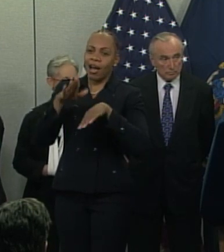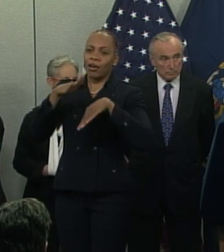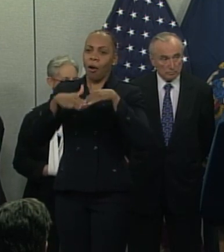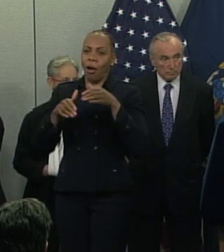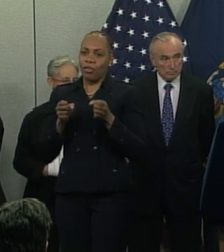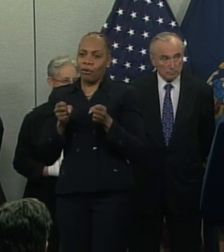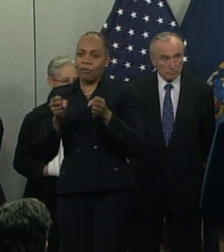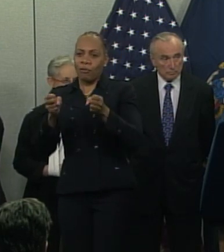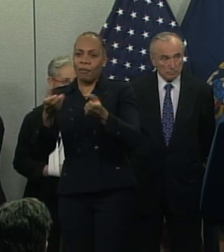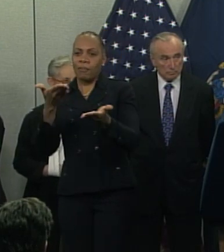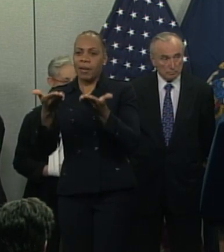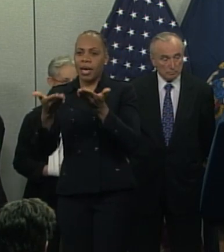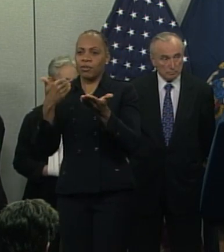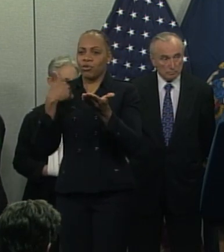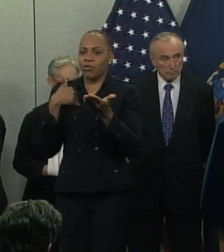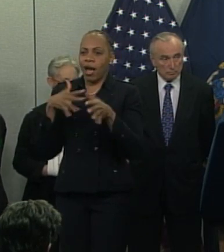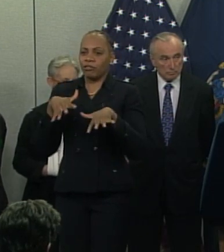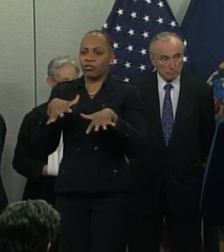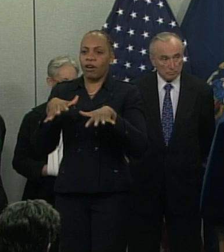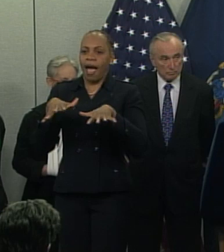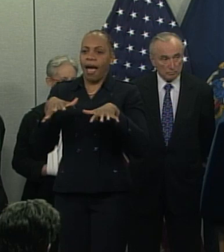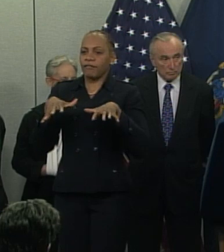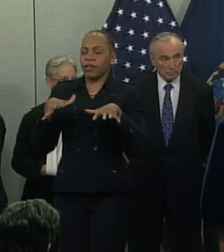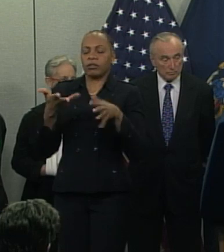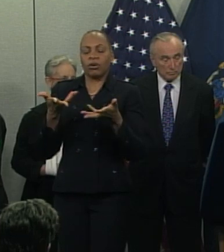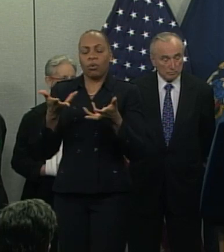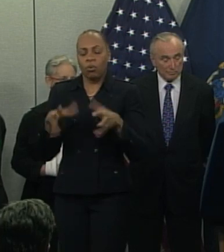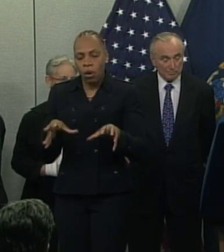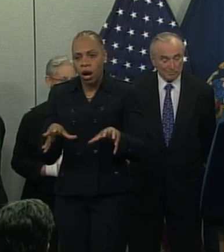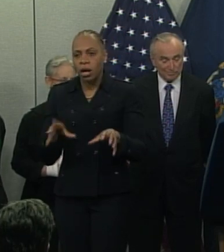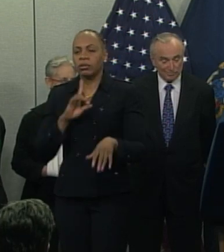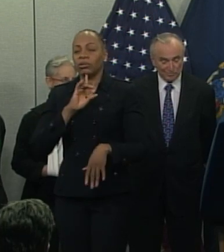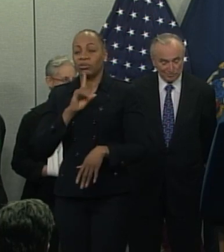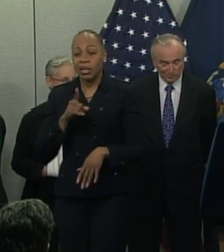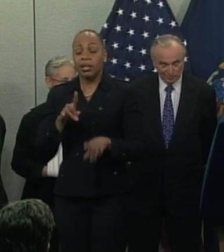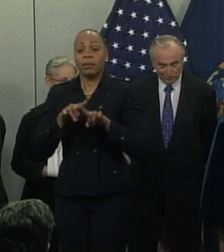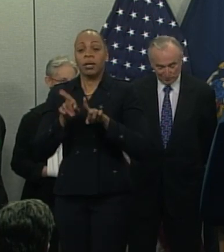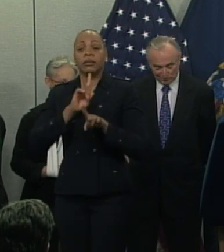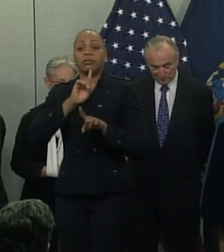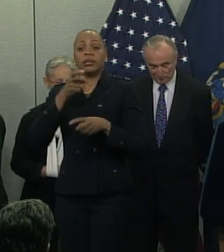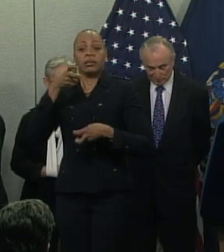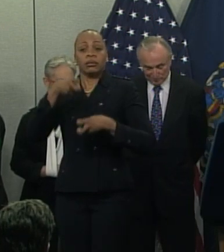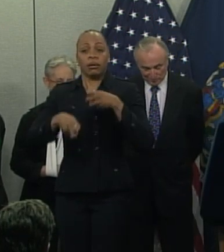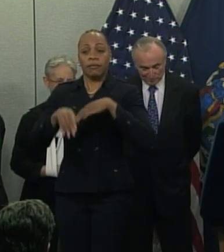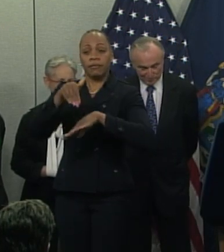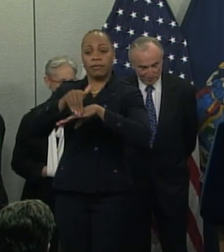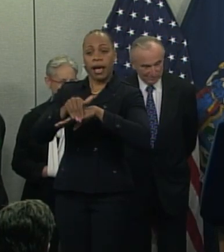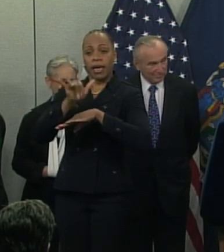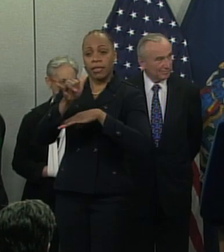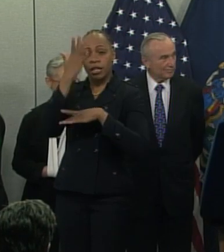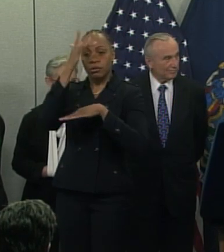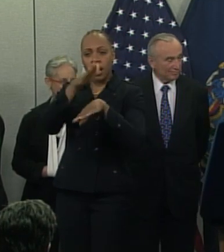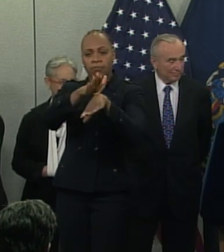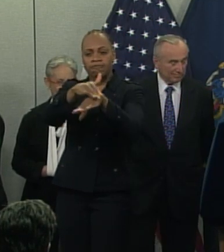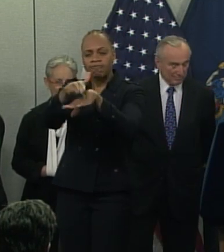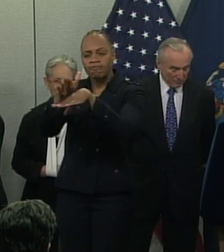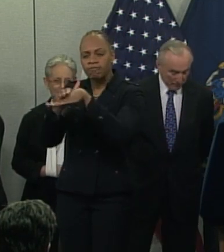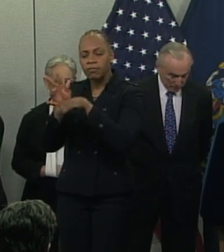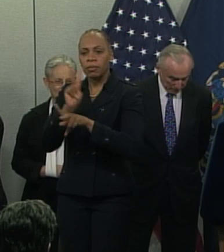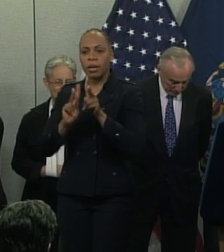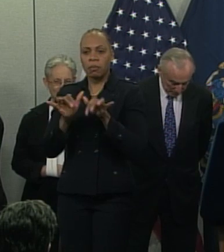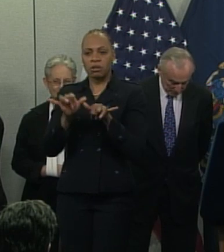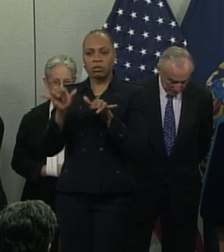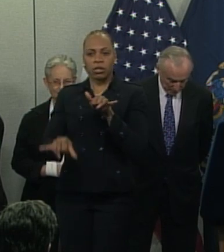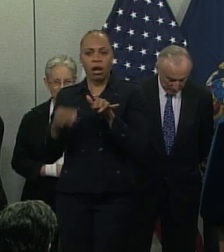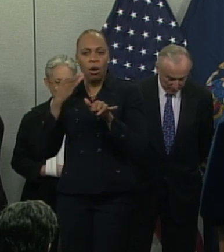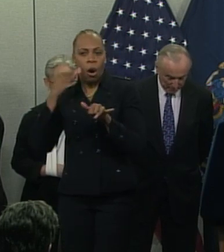roadways where there may be some traffic, which is what we don't want really. But it's going to be a difficult night, and that's why I warn people, stay in, be careful. A lot